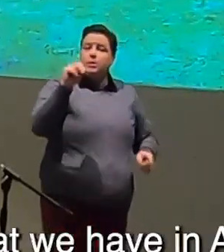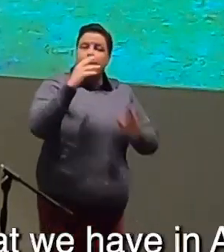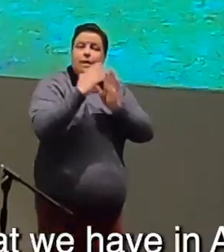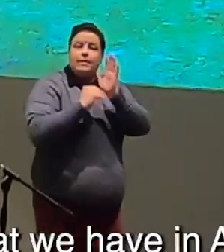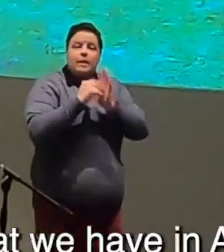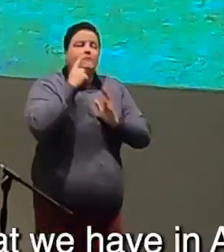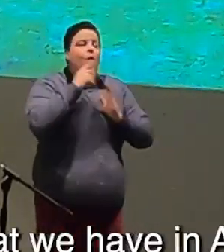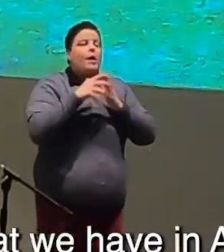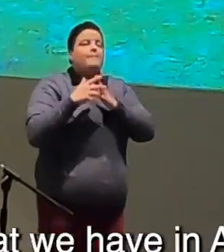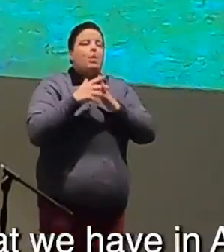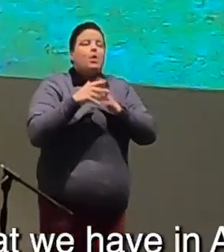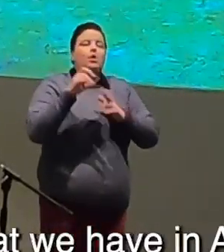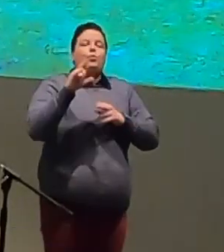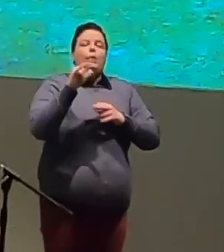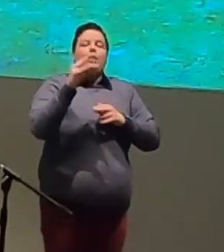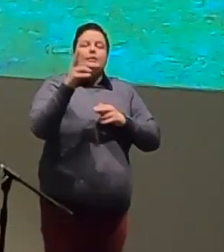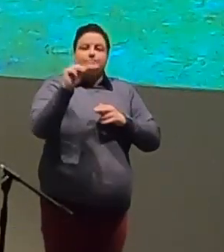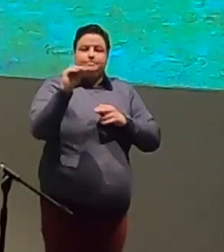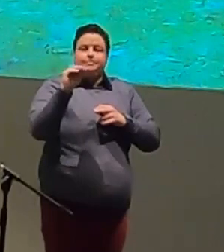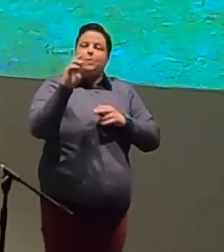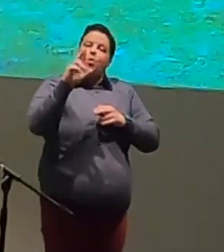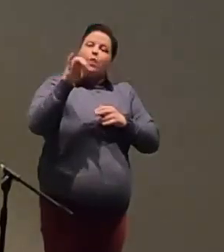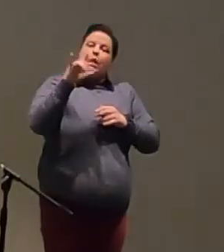in the American Realism exhibition.